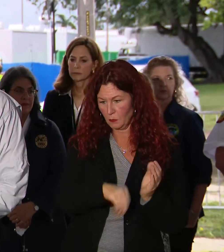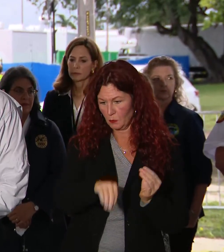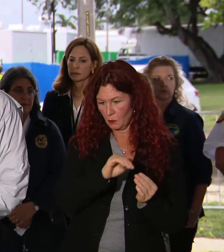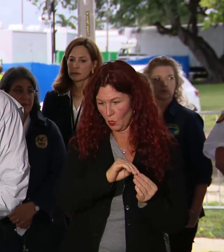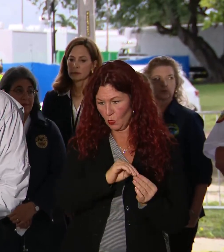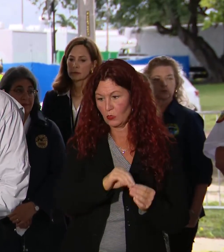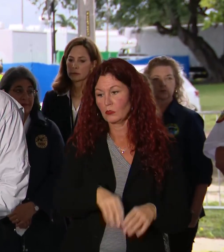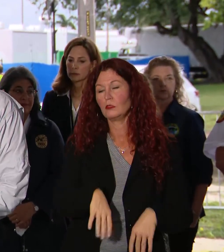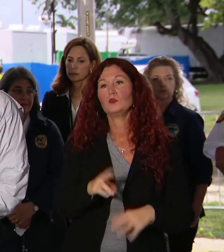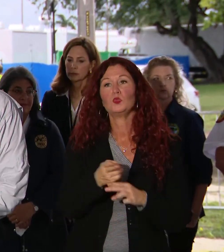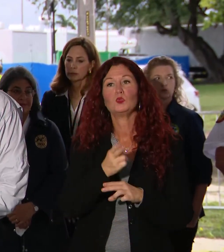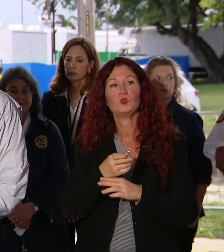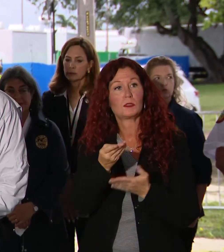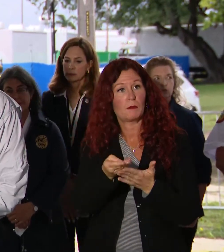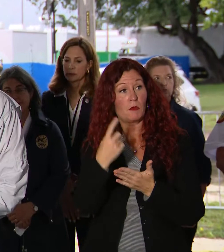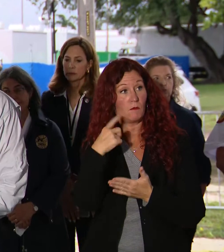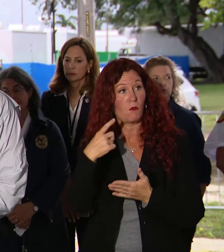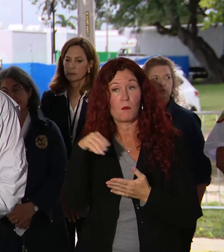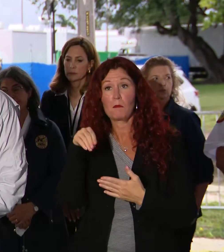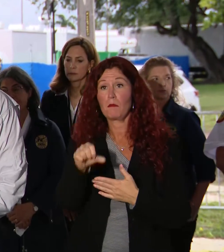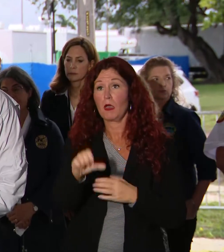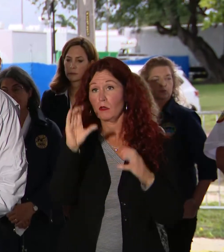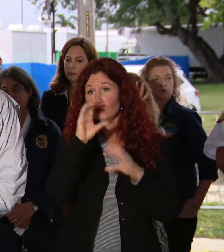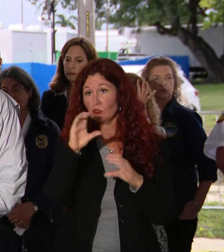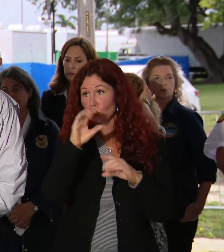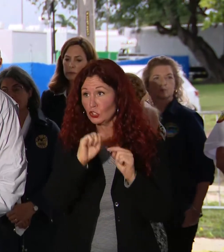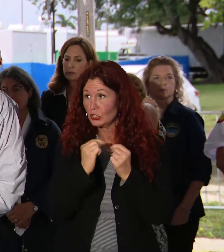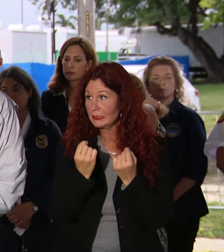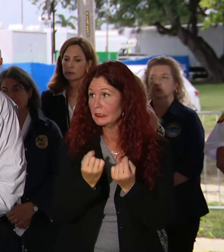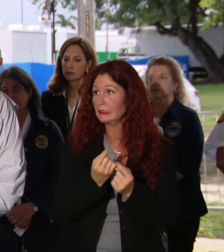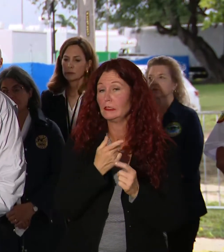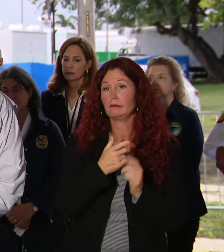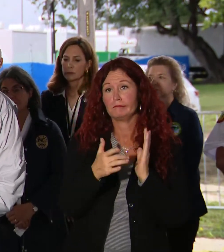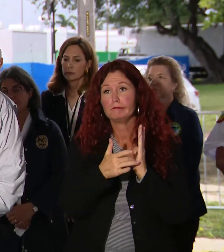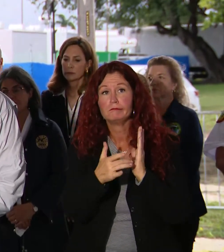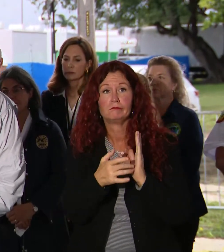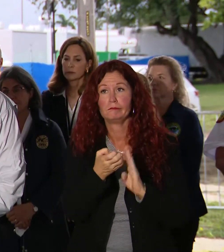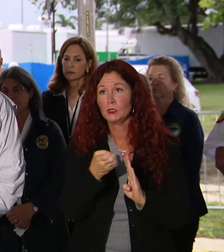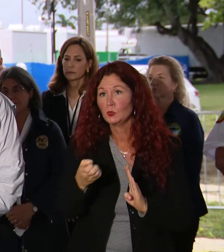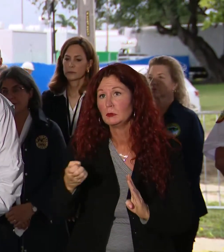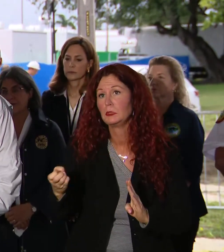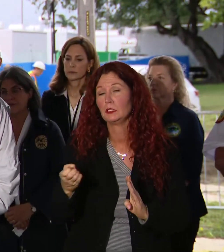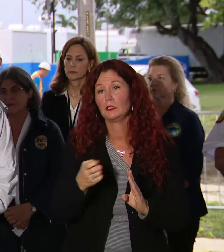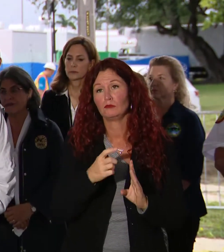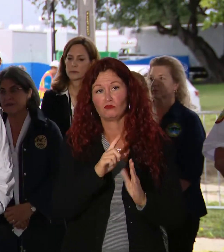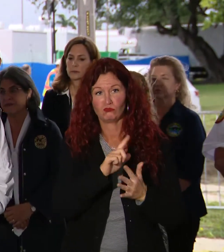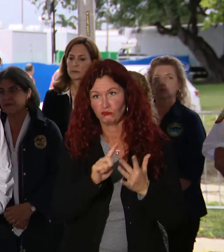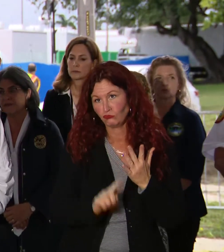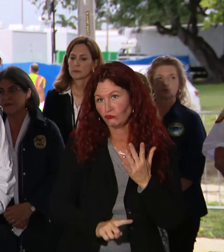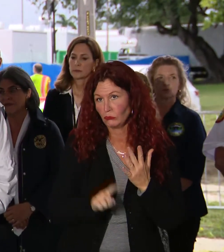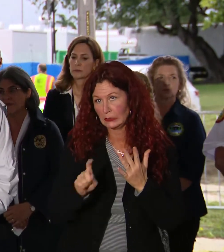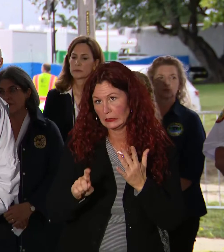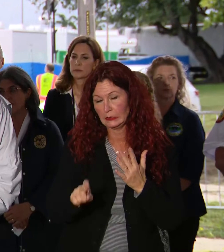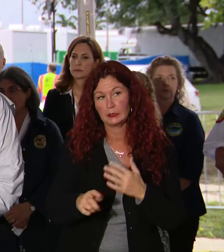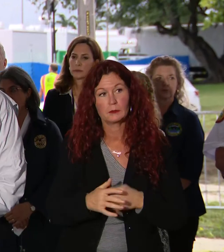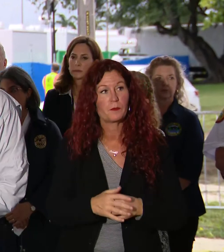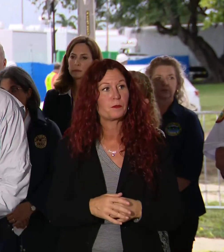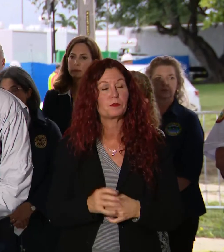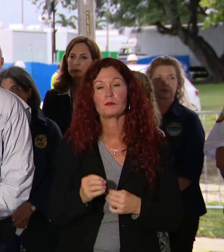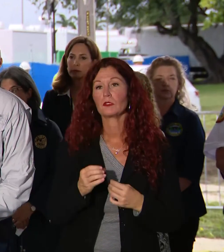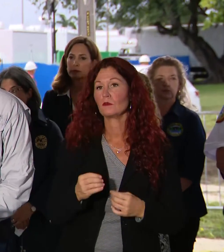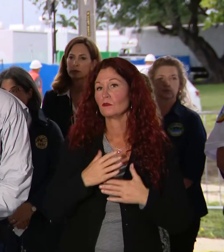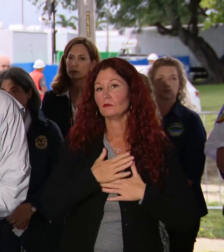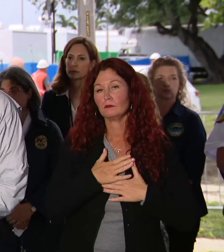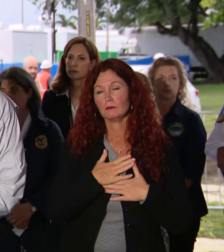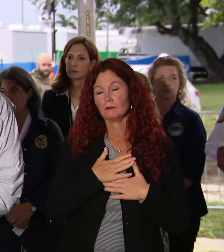with USAR teams and logistical resources. We're very appreciative of the ongoing support we receive,